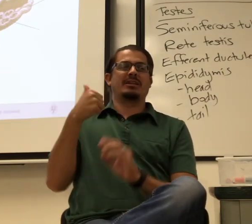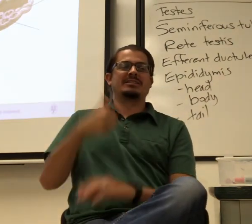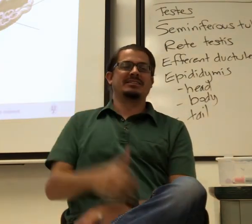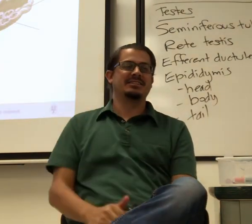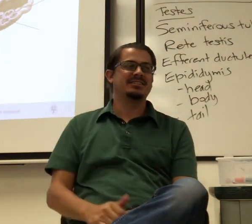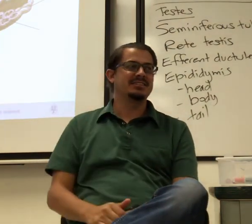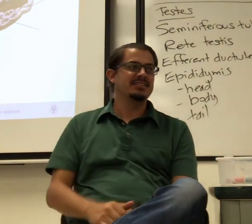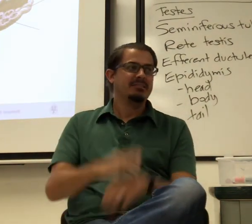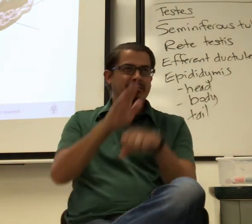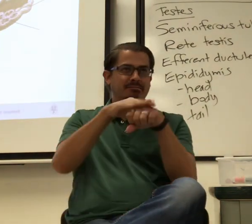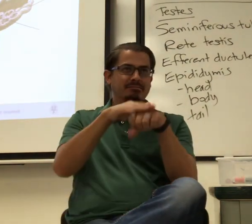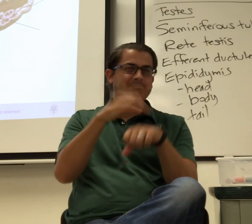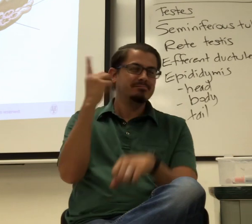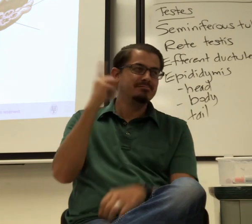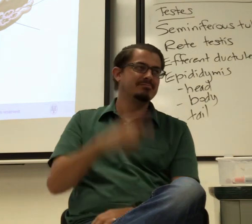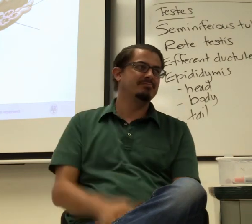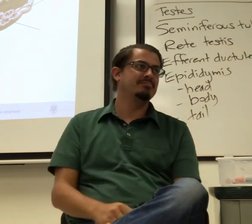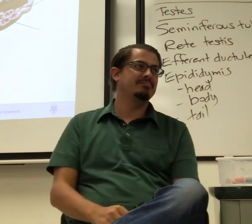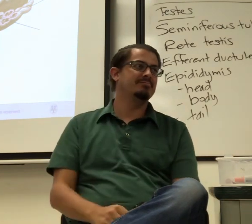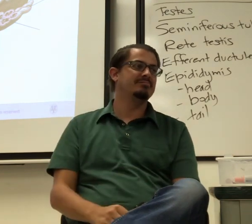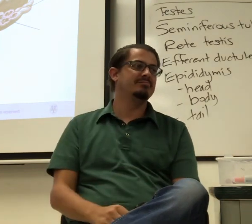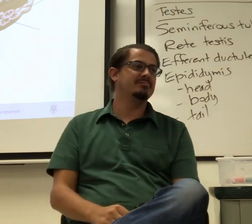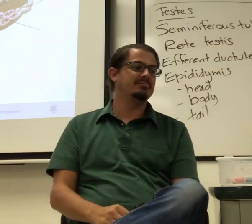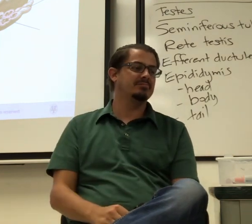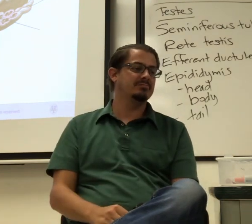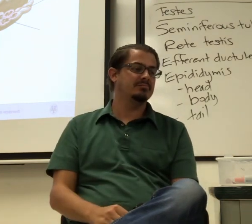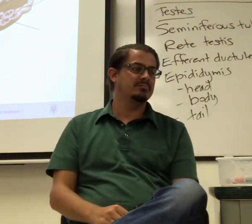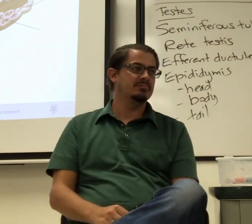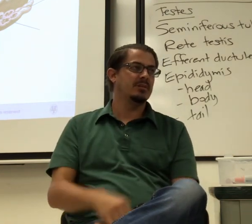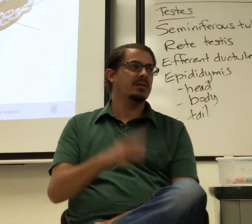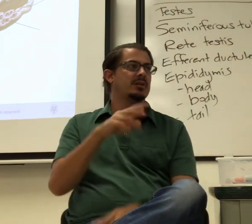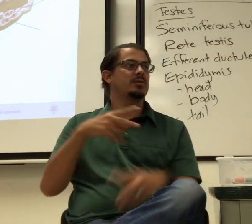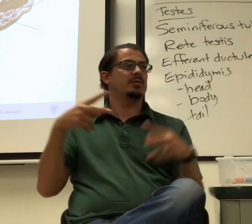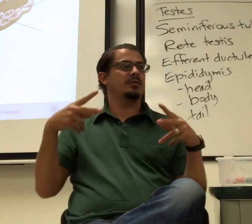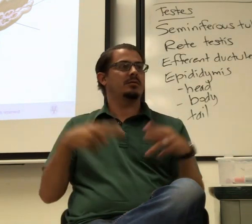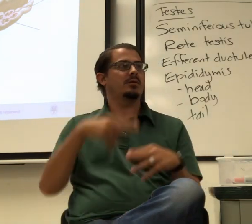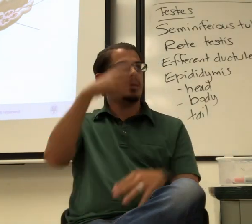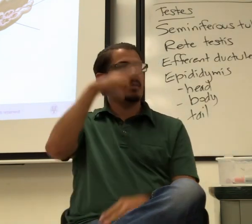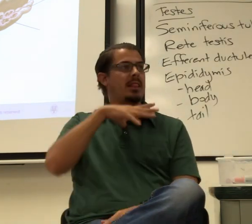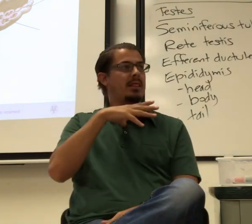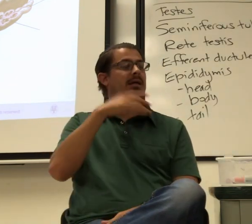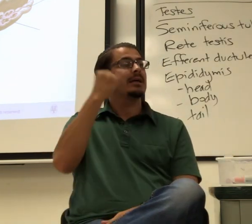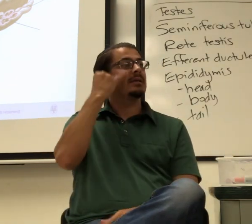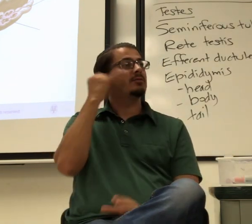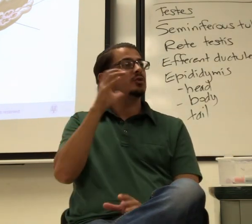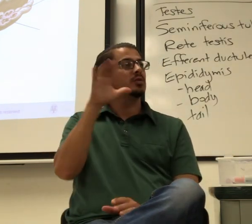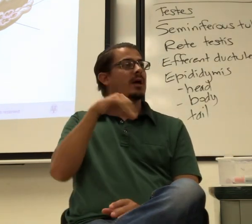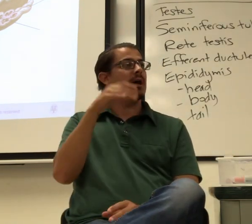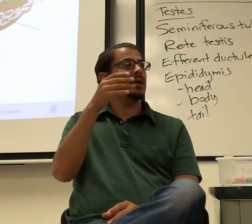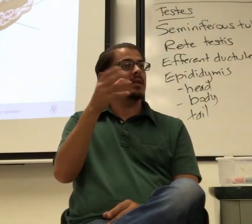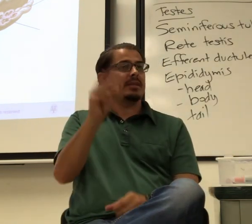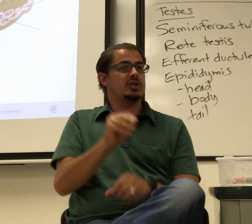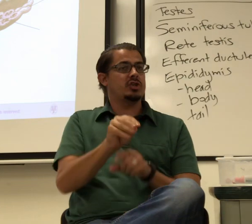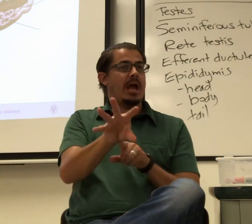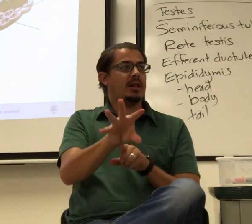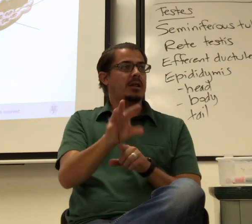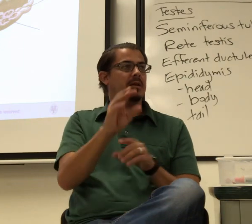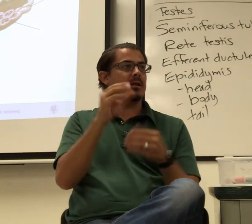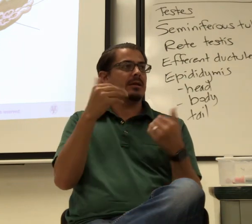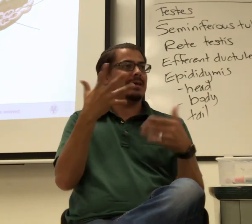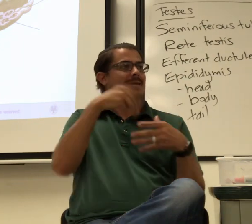at least one slide to mention it after you sterilize a male. Because if you do that, the ejaculate will have no